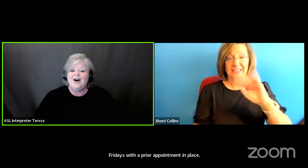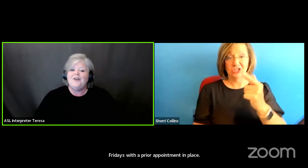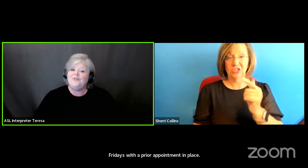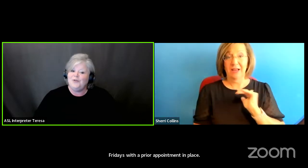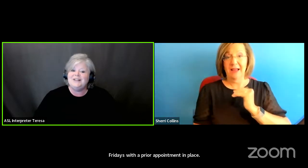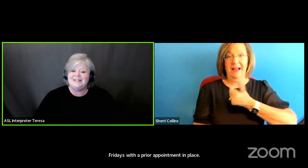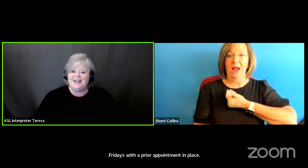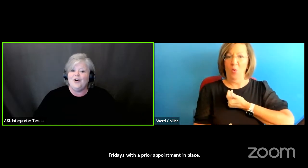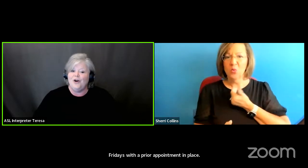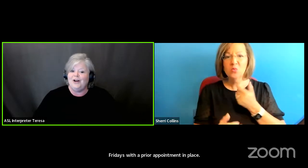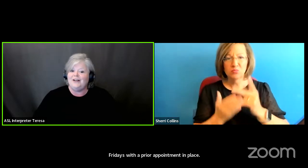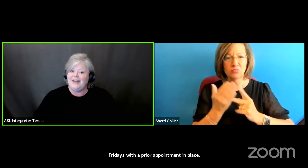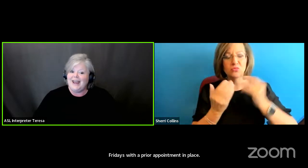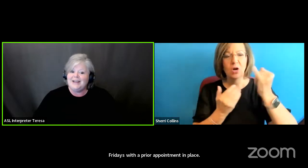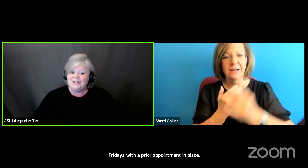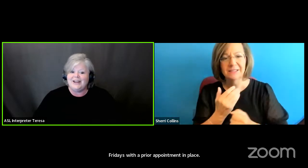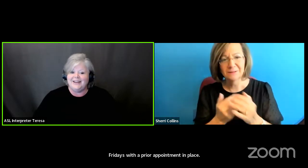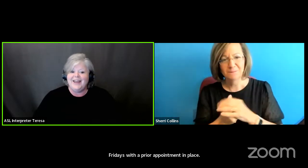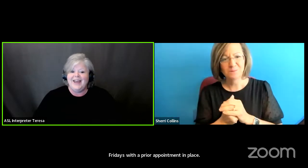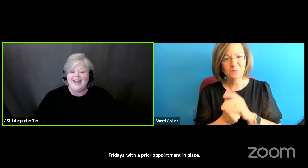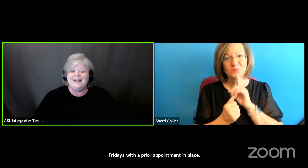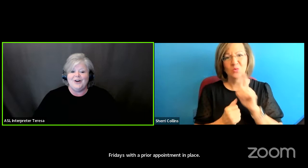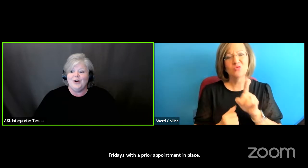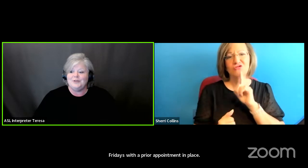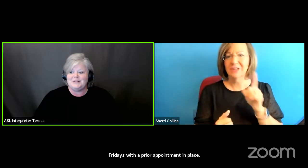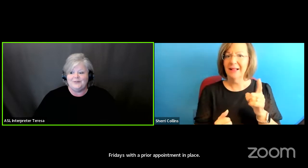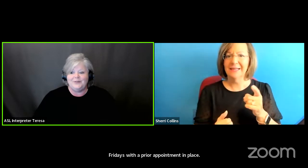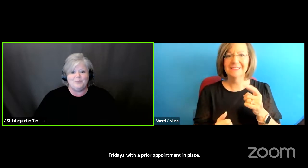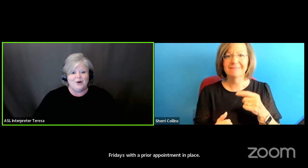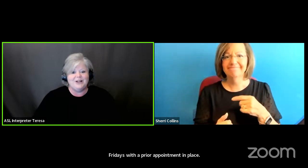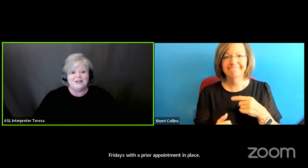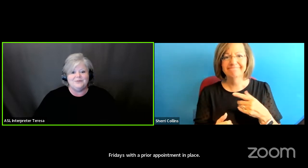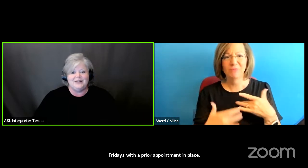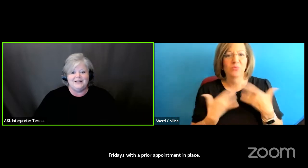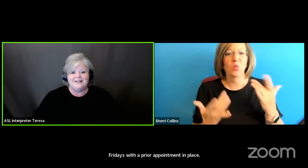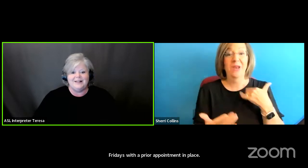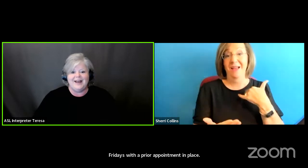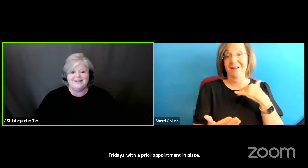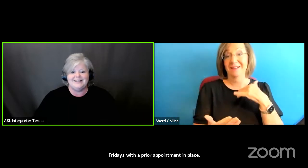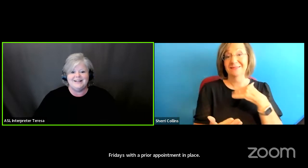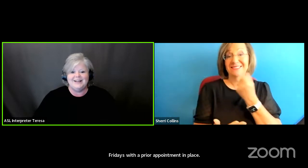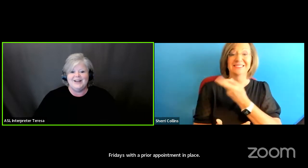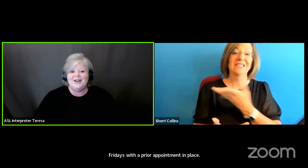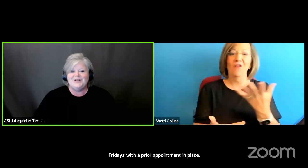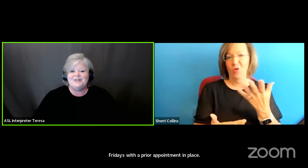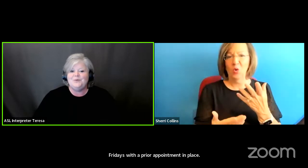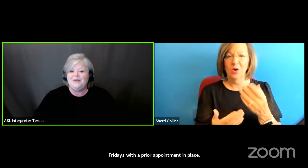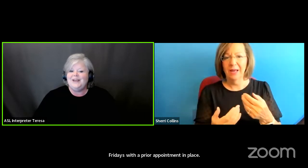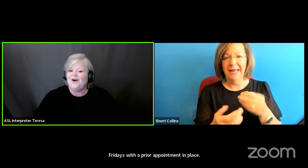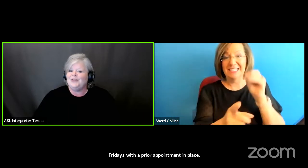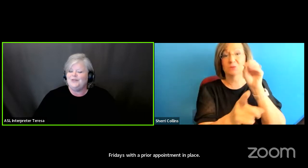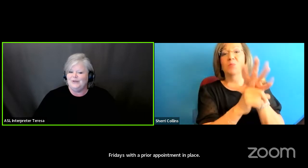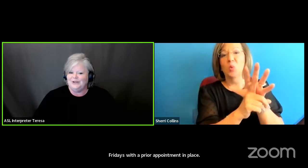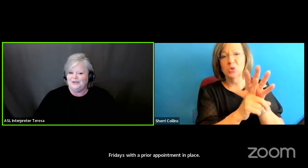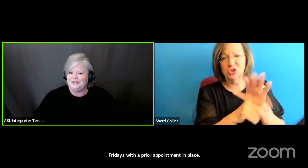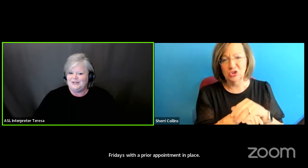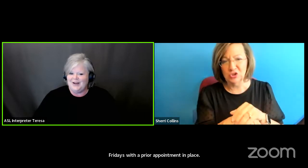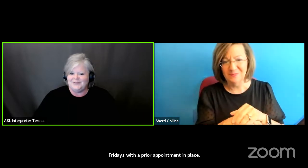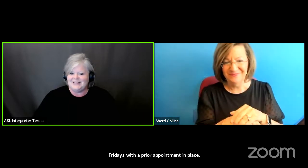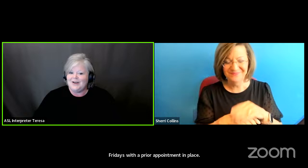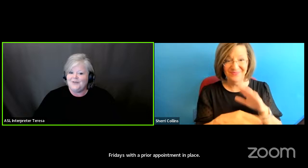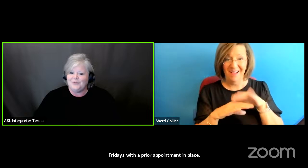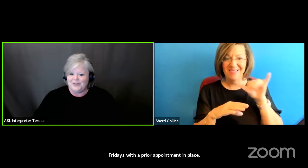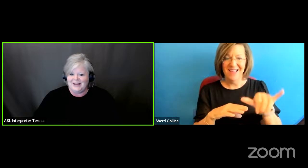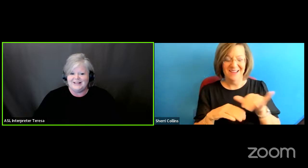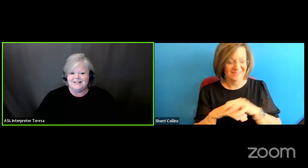interviews, focusing on aging and our specific project related to that. So we are thrilled to